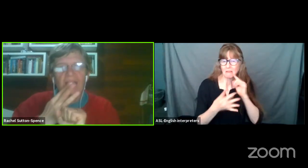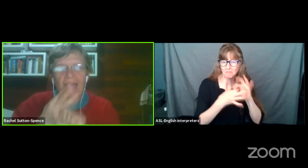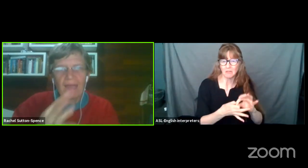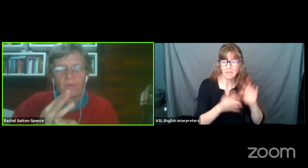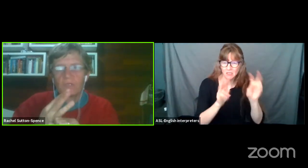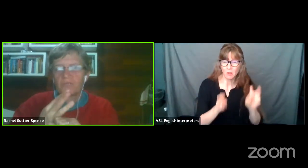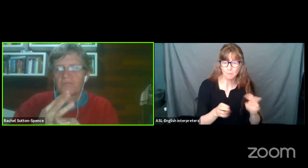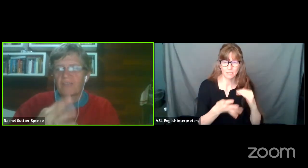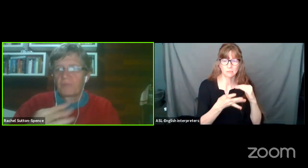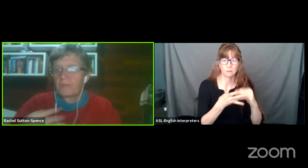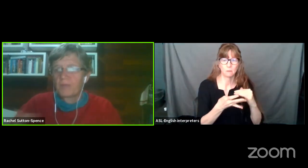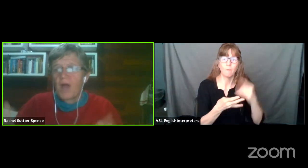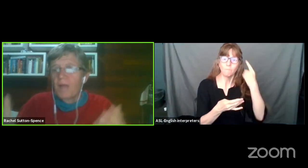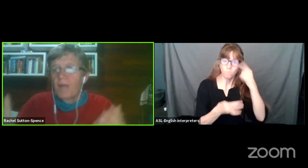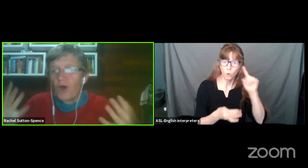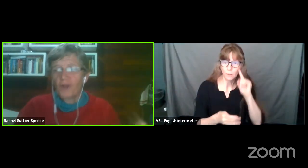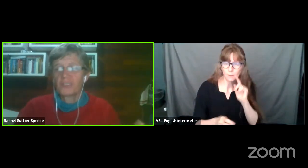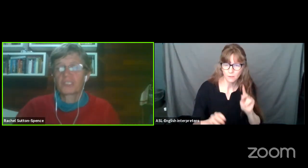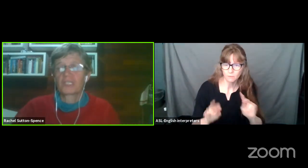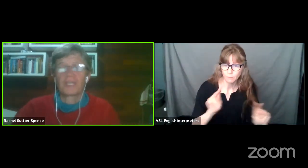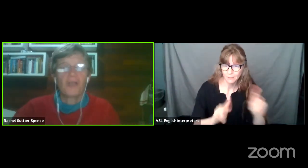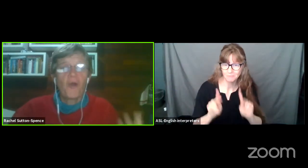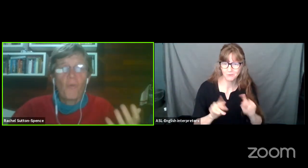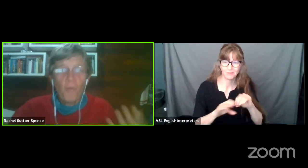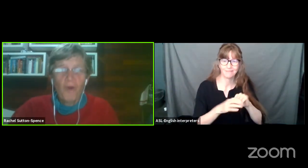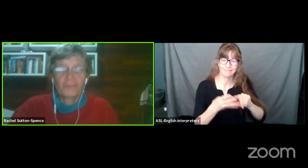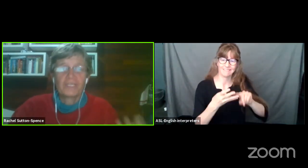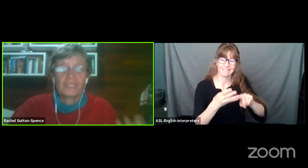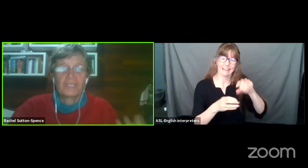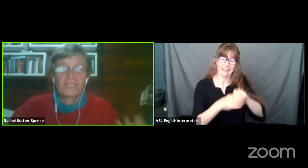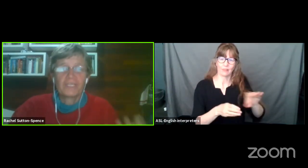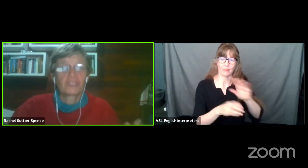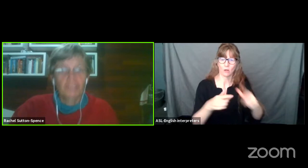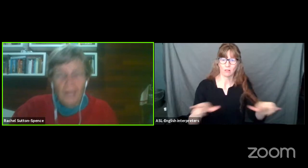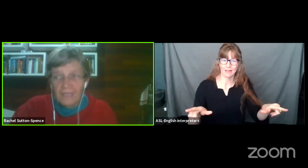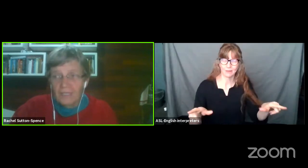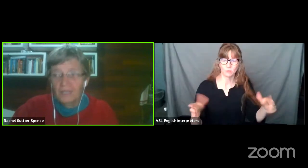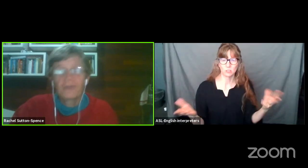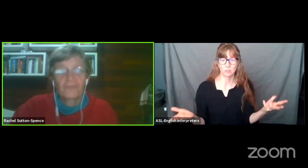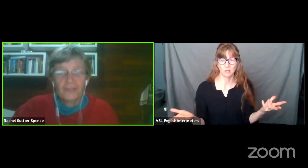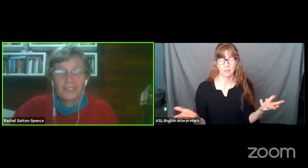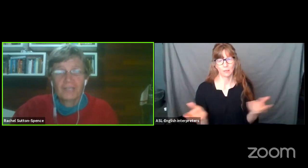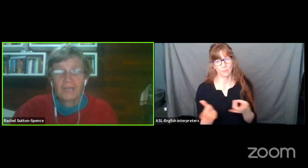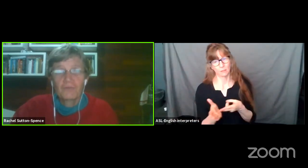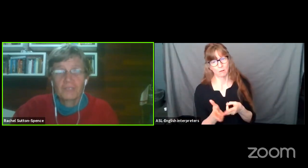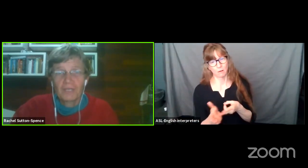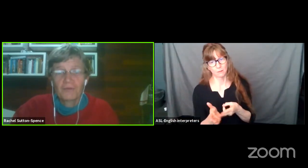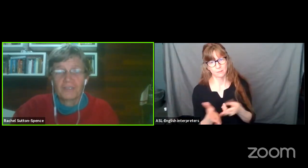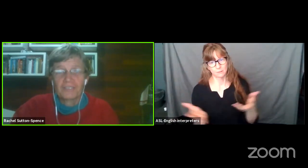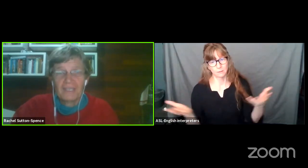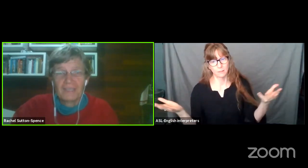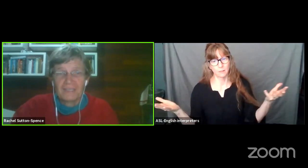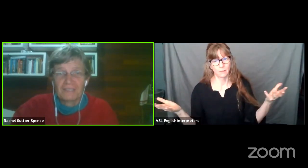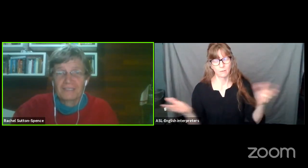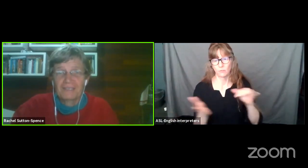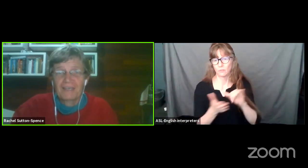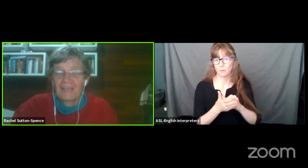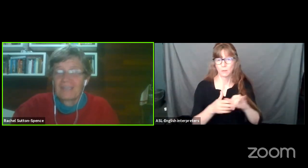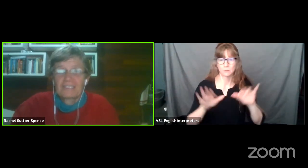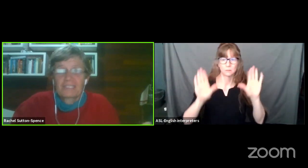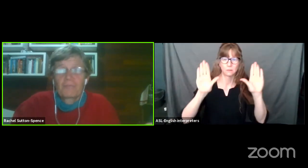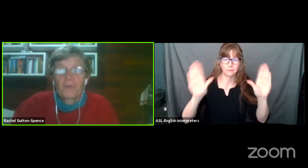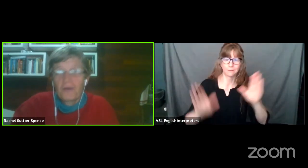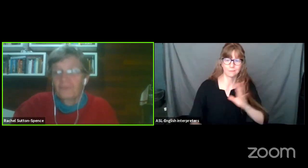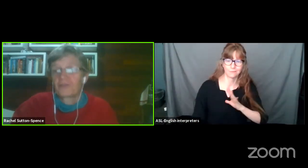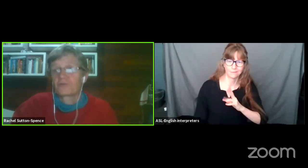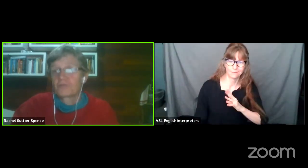in the language of deaf people. I mean, honestly, what is not to like for a sign language linguist in this?